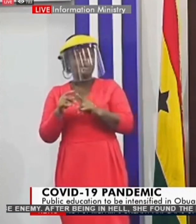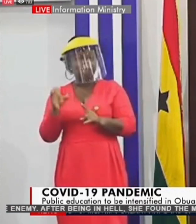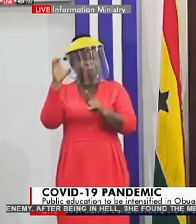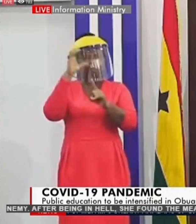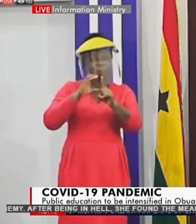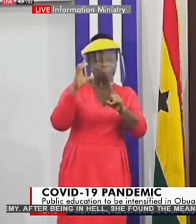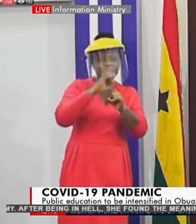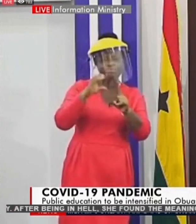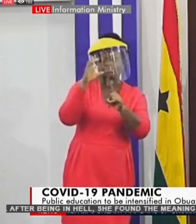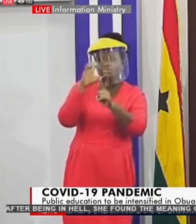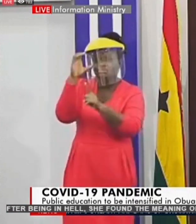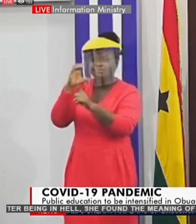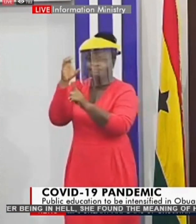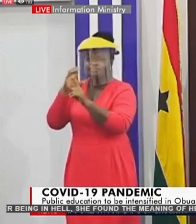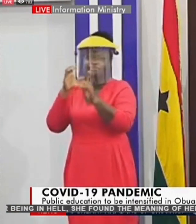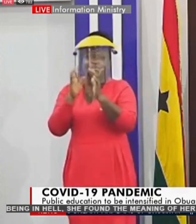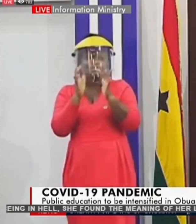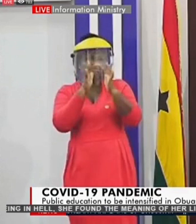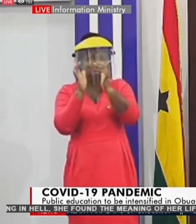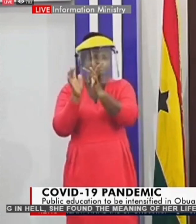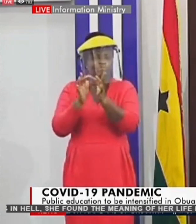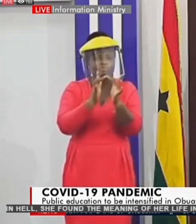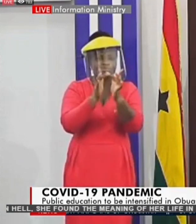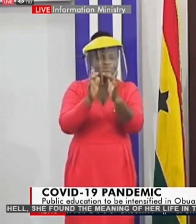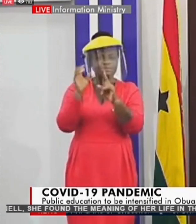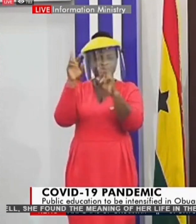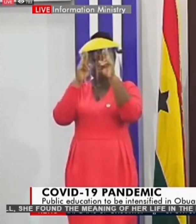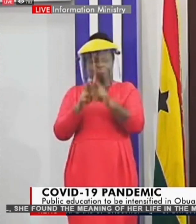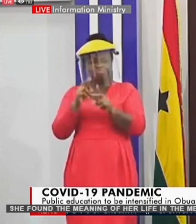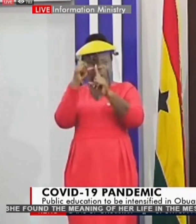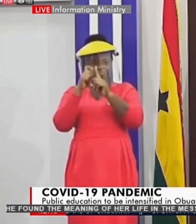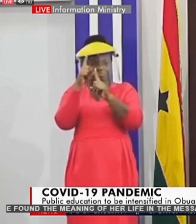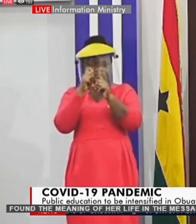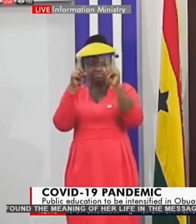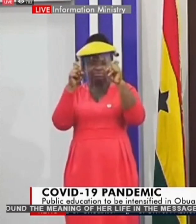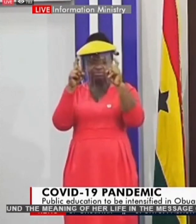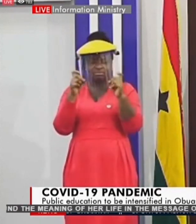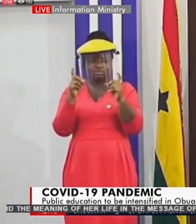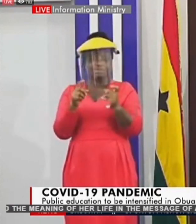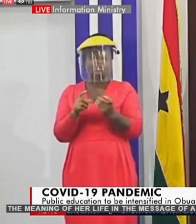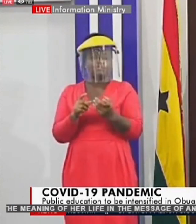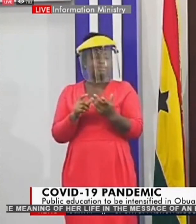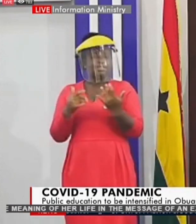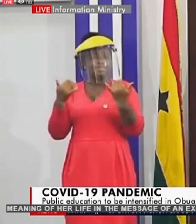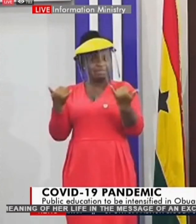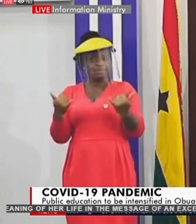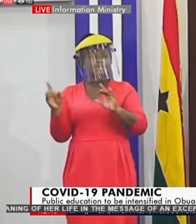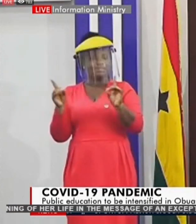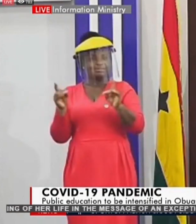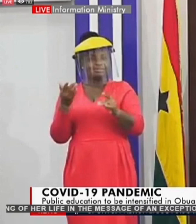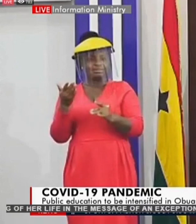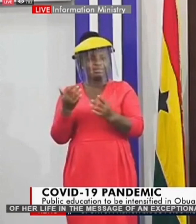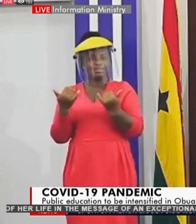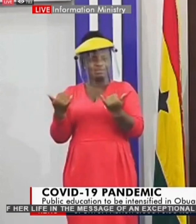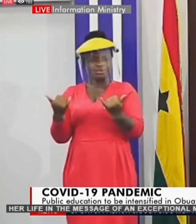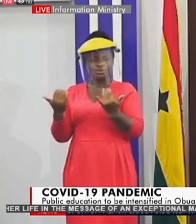reallocated to their districts to identify the contacts and do the follow-up. So that's being done. But then we try